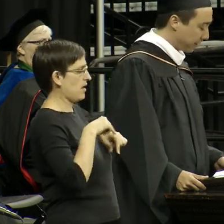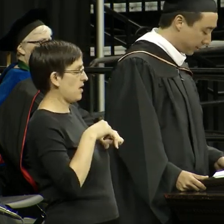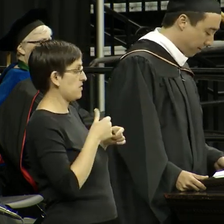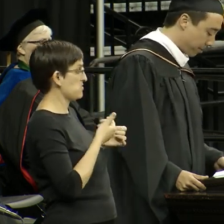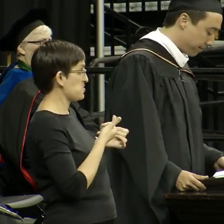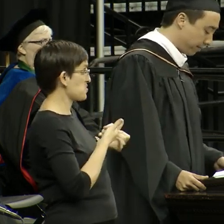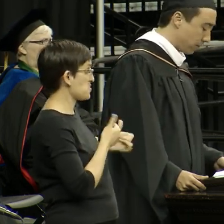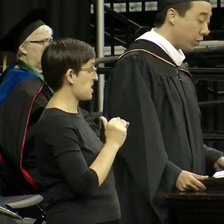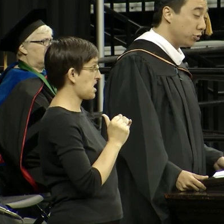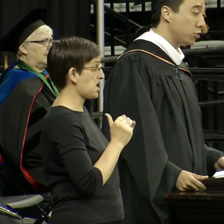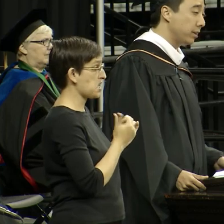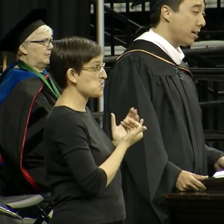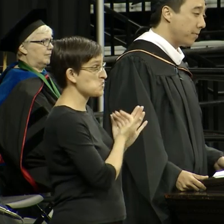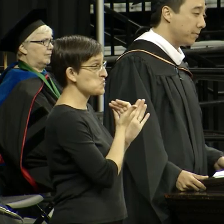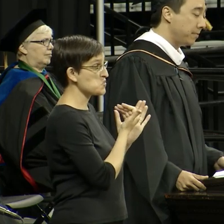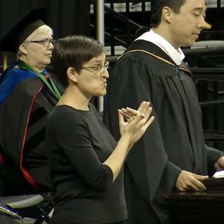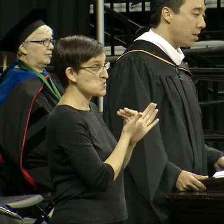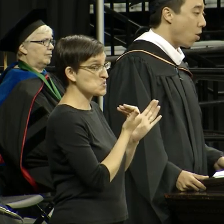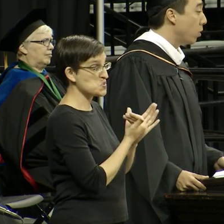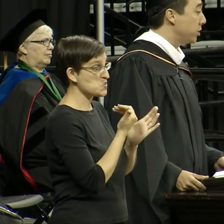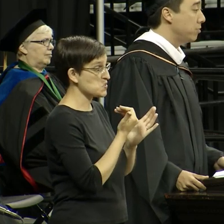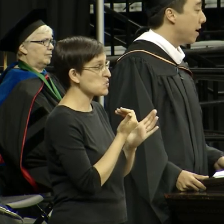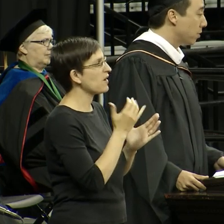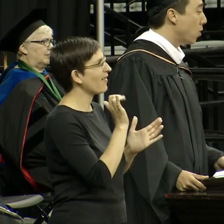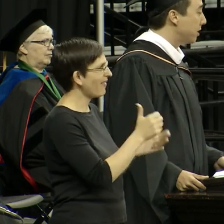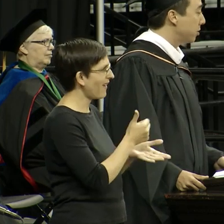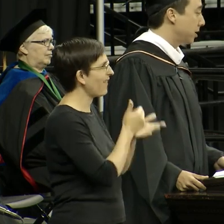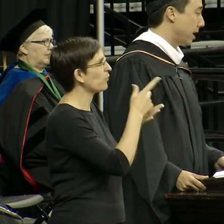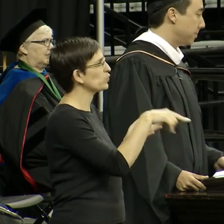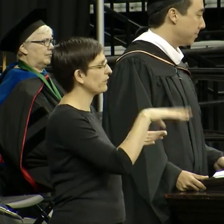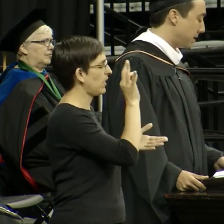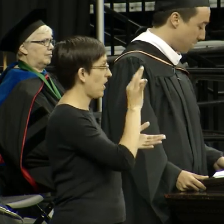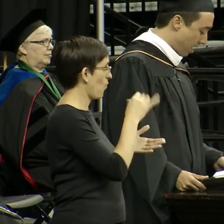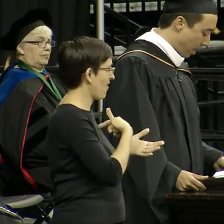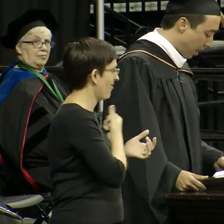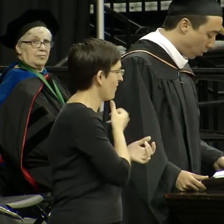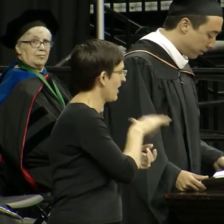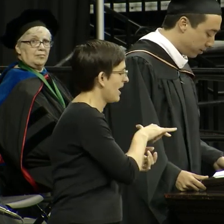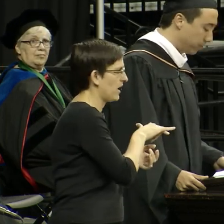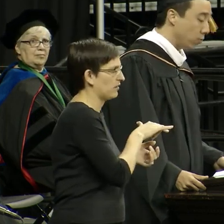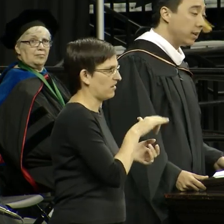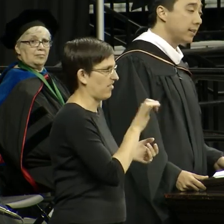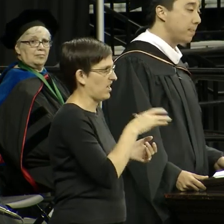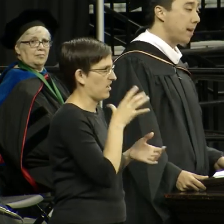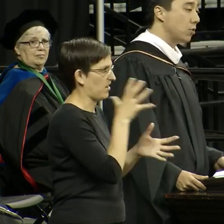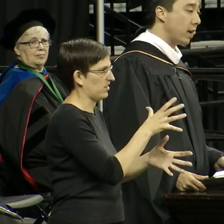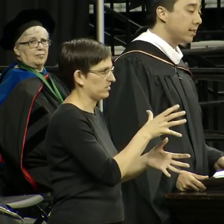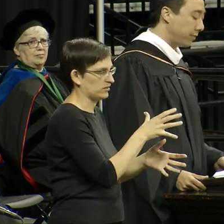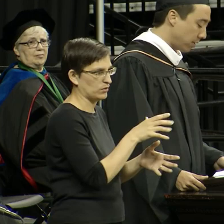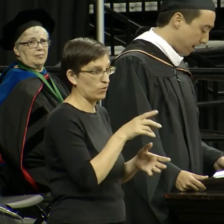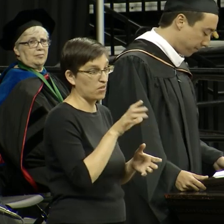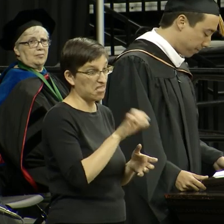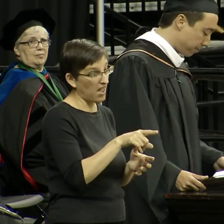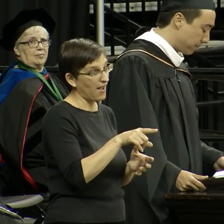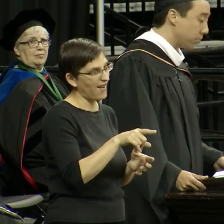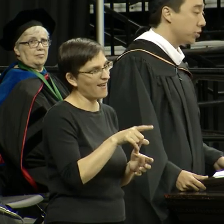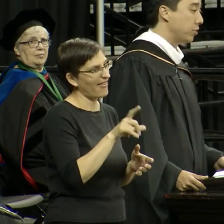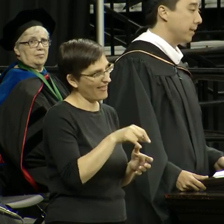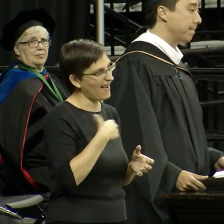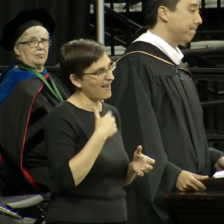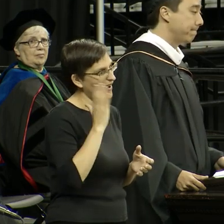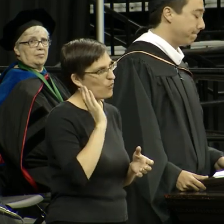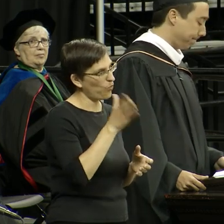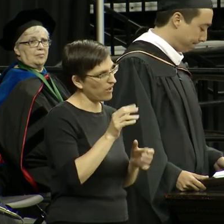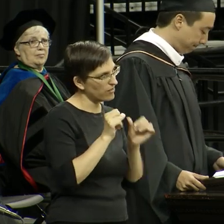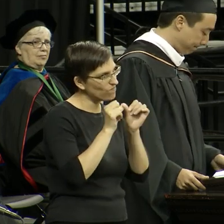a way to discover what you truly love, what you never want to do again, and what you'd be willing to spend the rest of your life